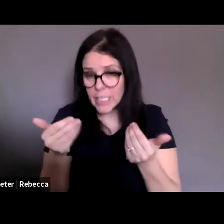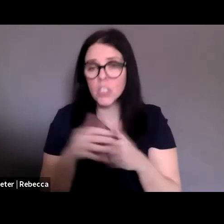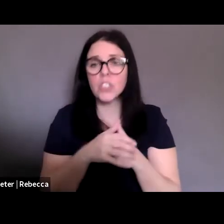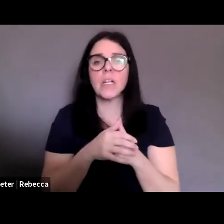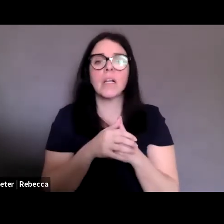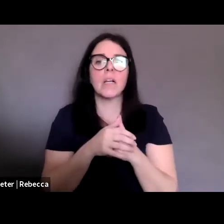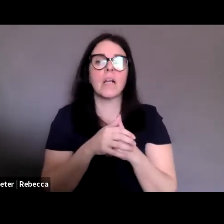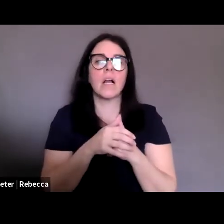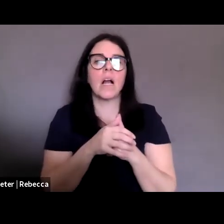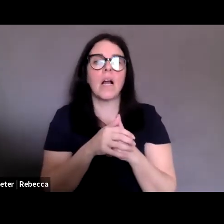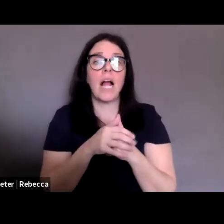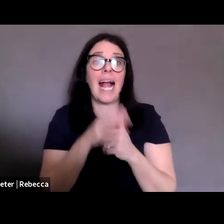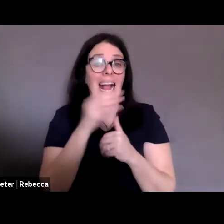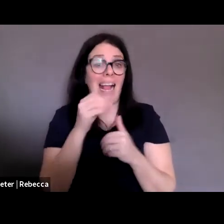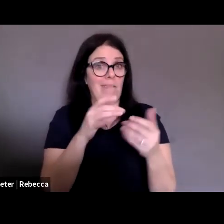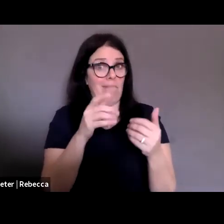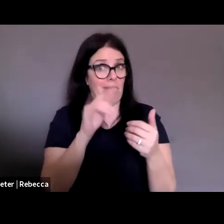of domestic violence.